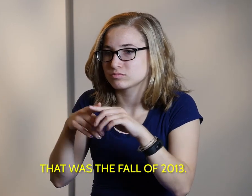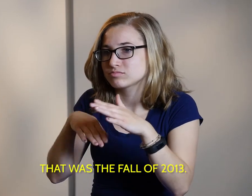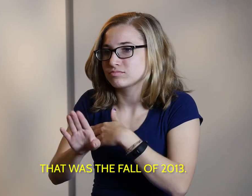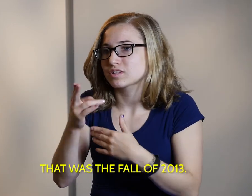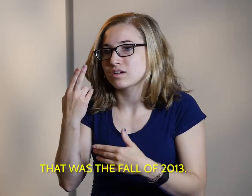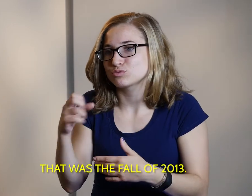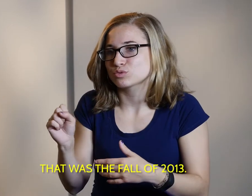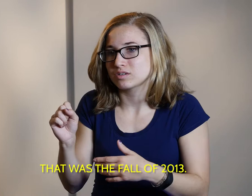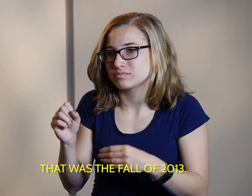2013.